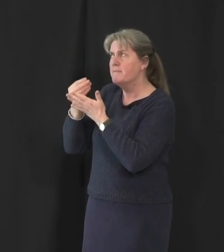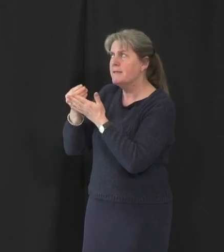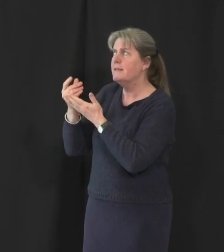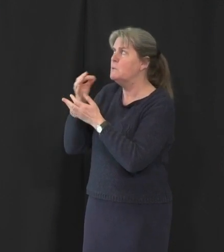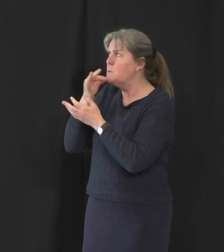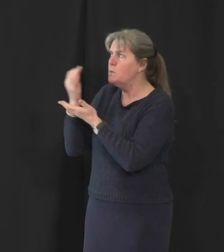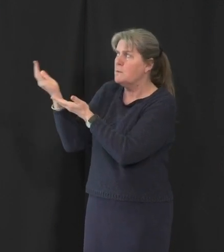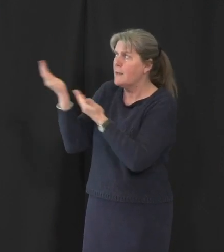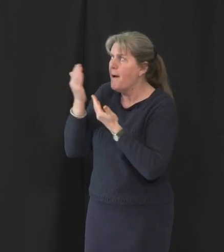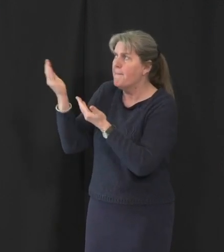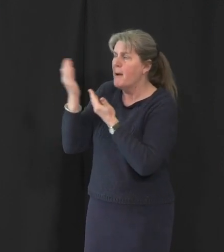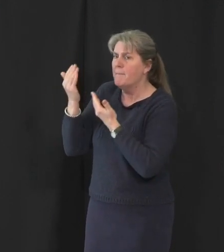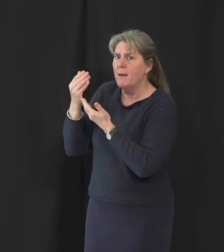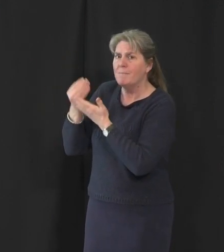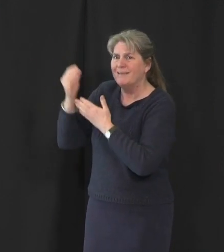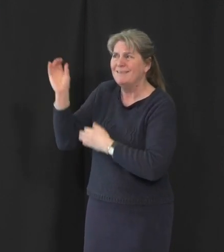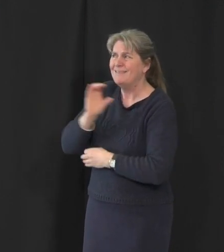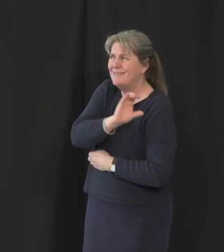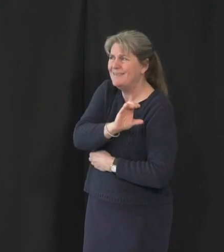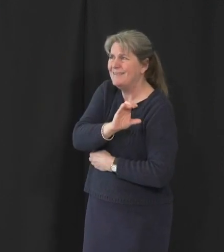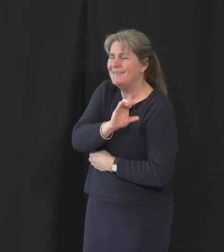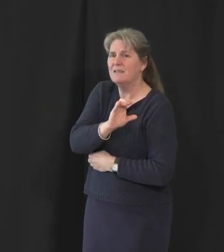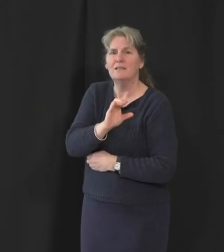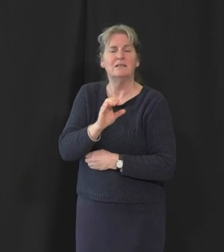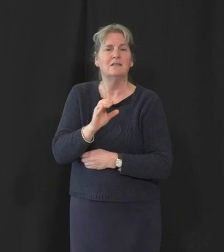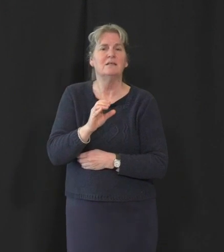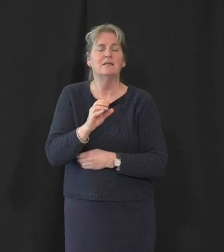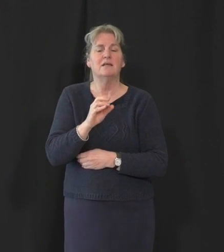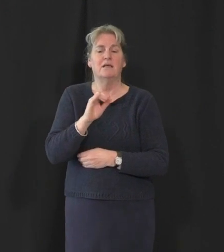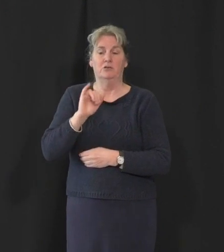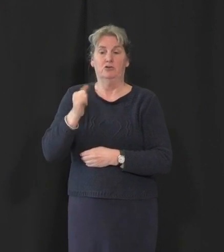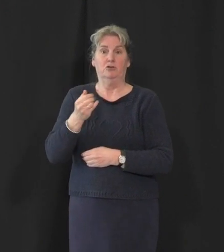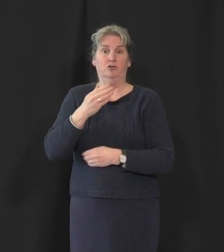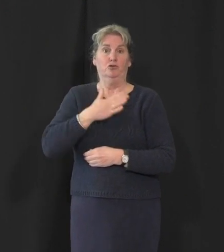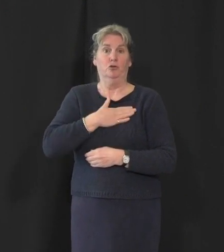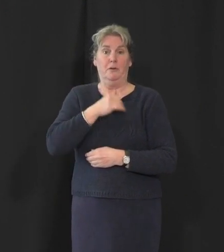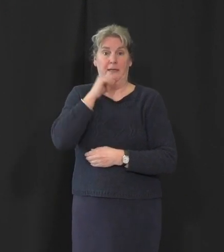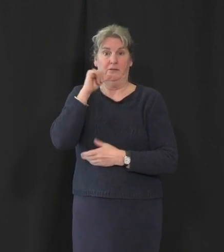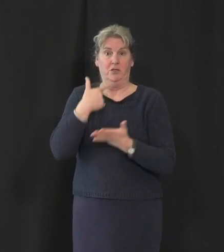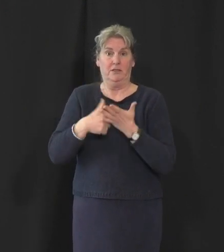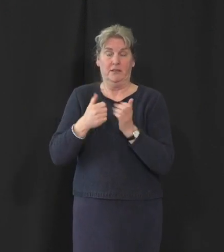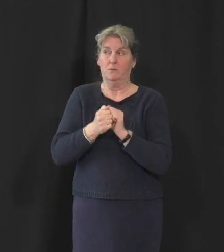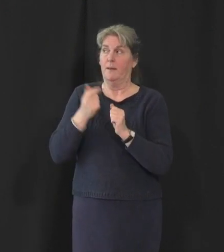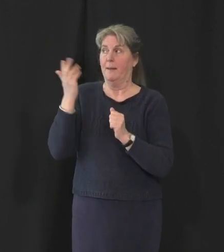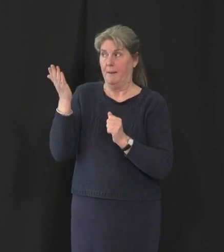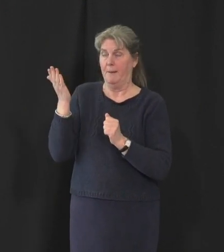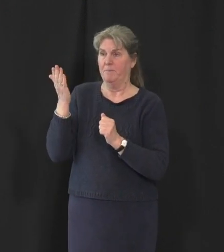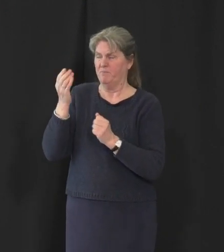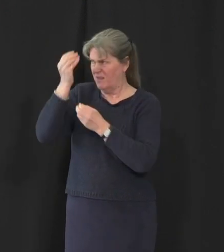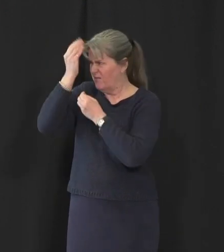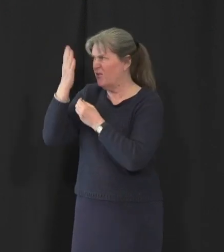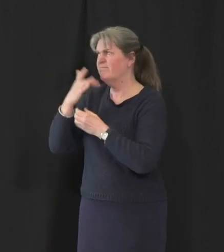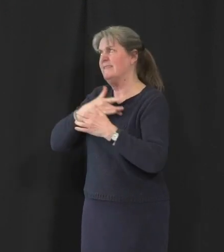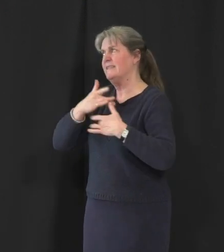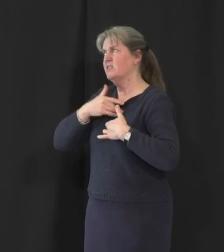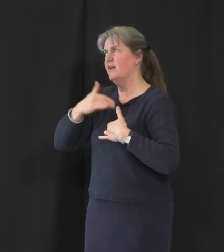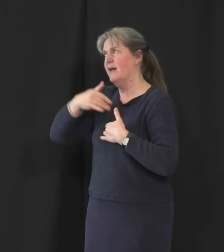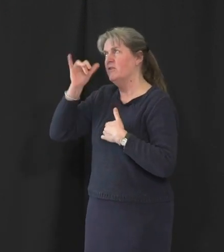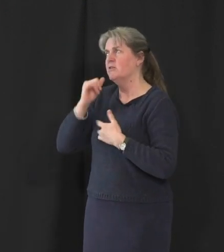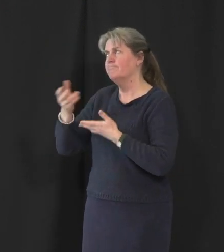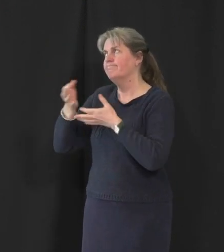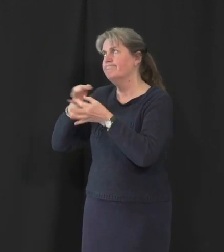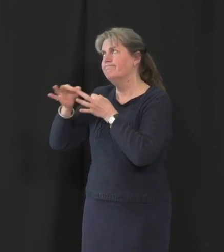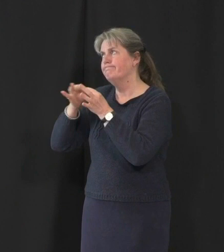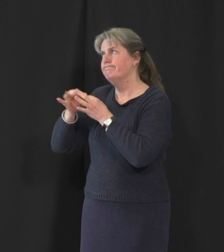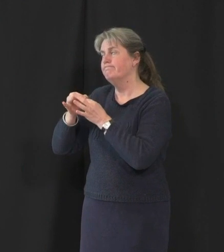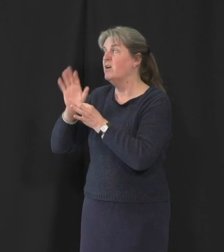possible. I spoke with Prime Minister Justin Trudeau yesterday and shared with him our concerns that we